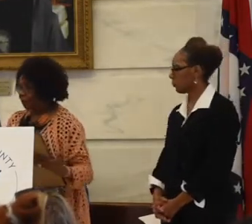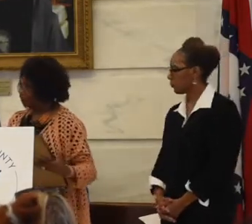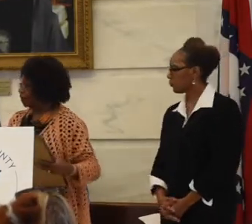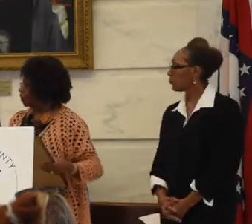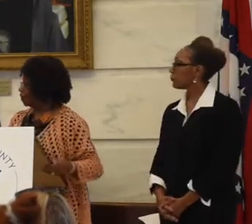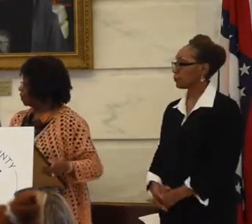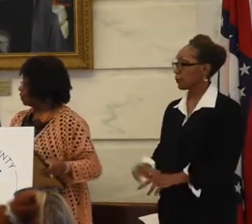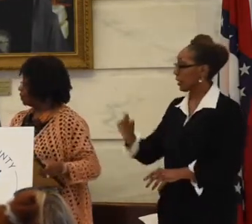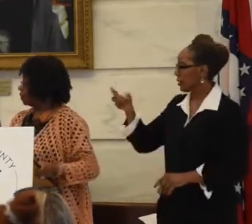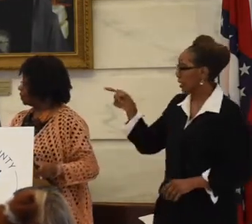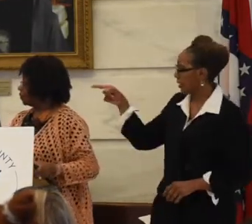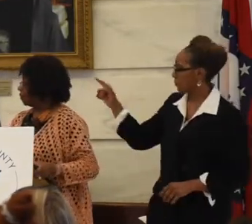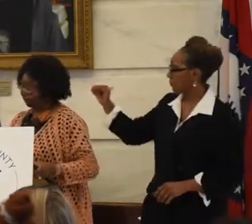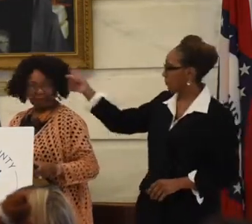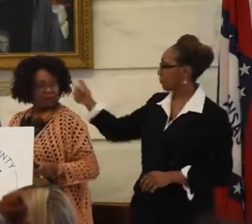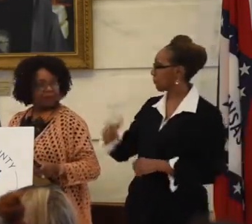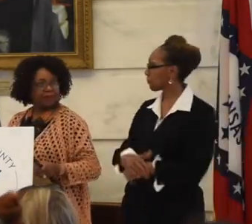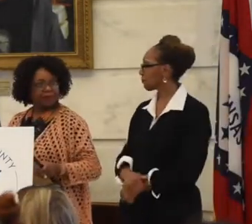The second.